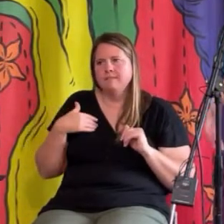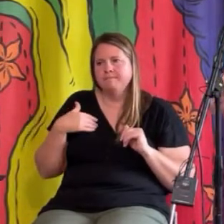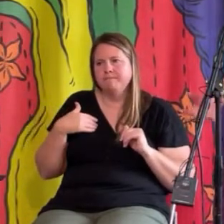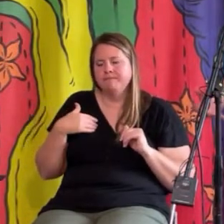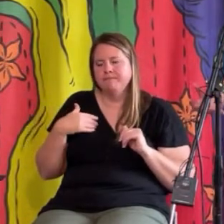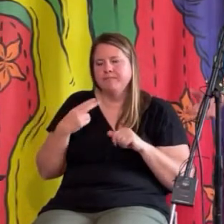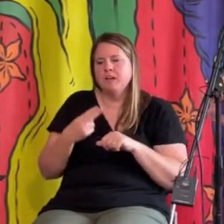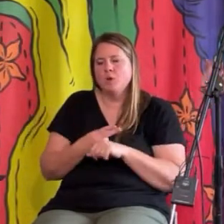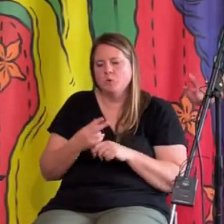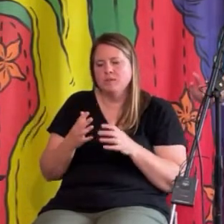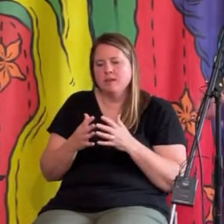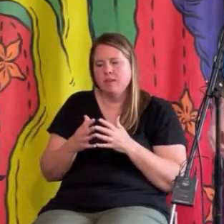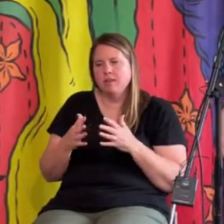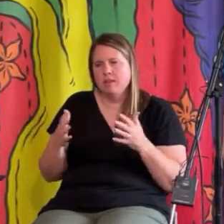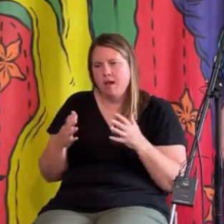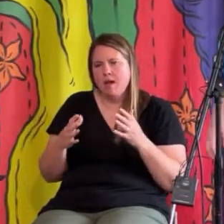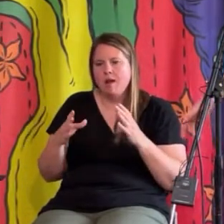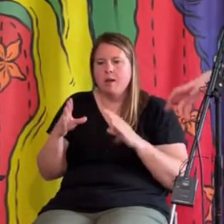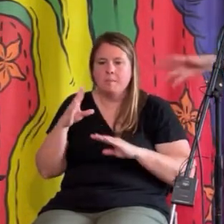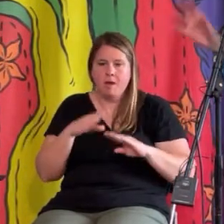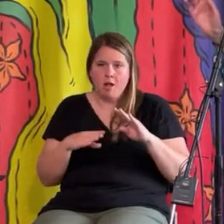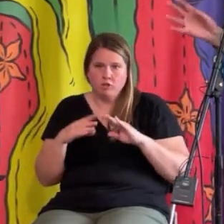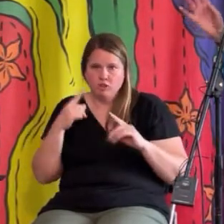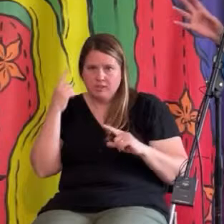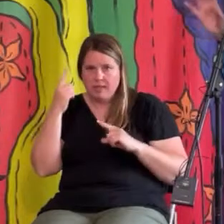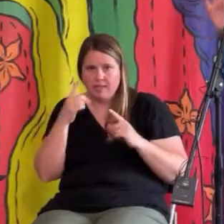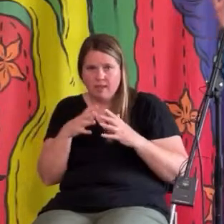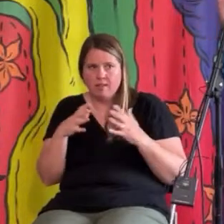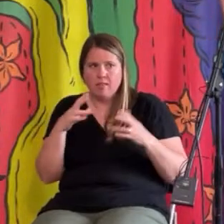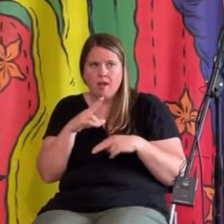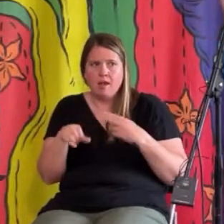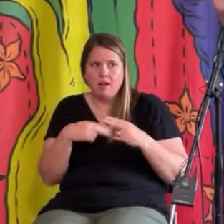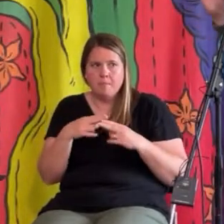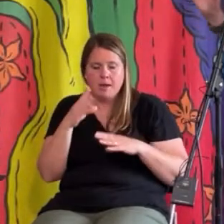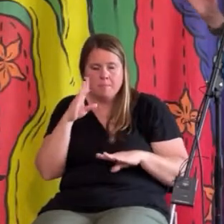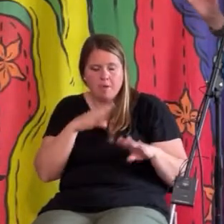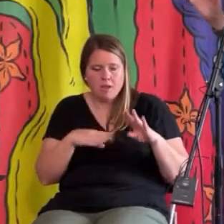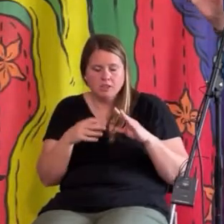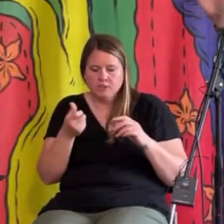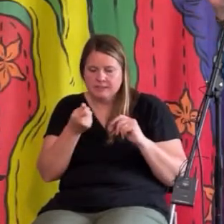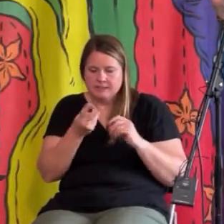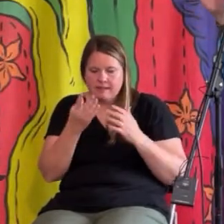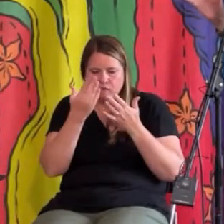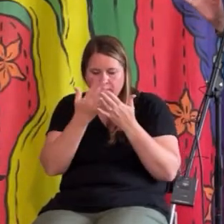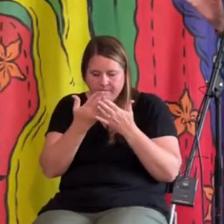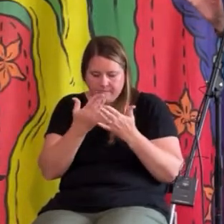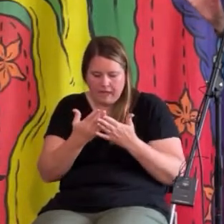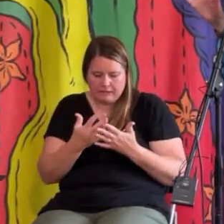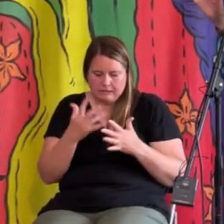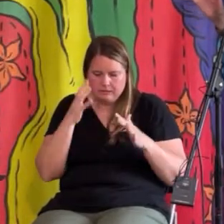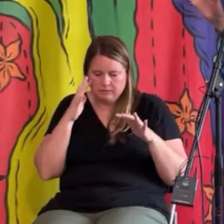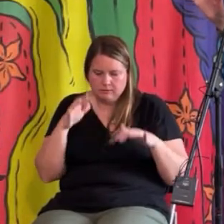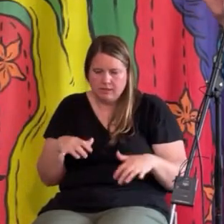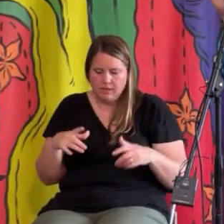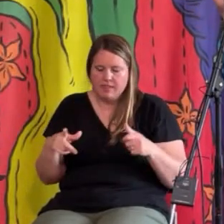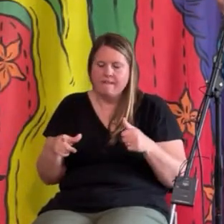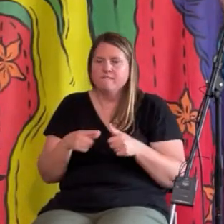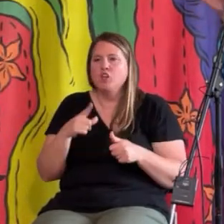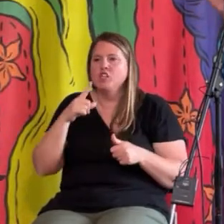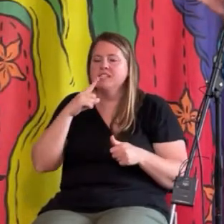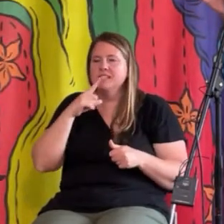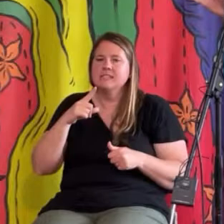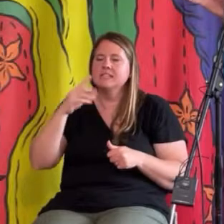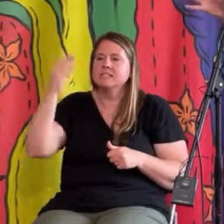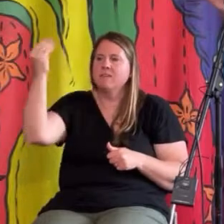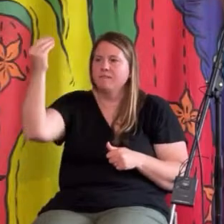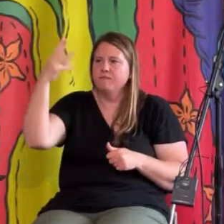use a lot of biology and I think a lot about biology, and there are a couple of facts that just kind of blow my mind. The first one is photosynthesis, which I can't even